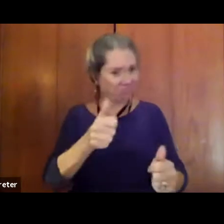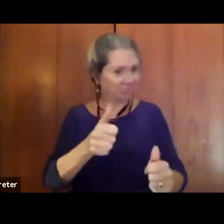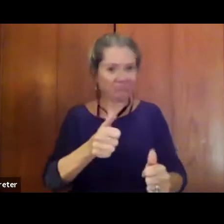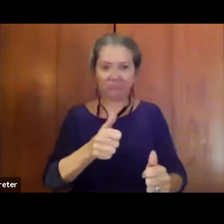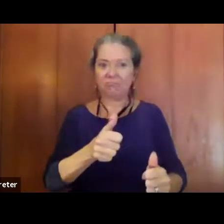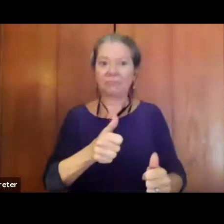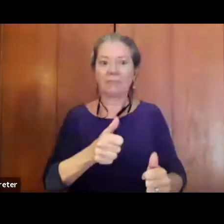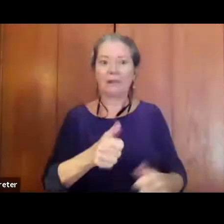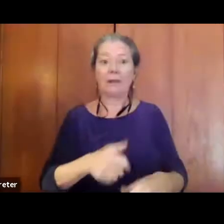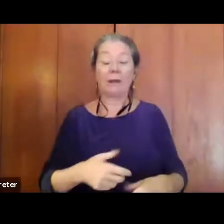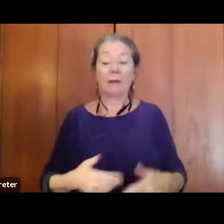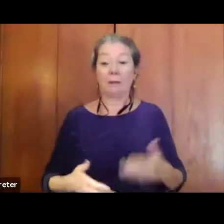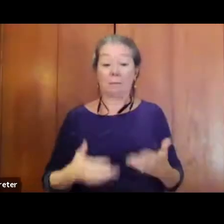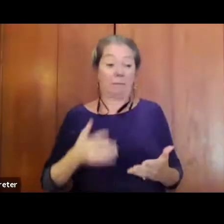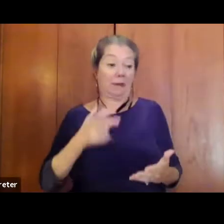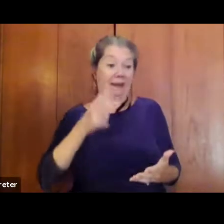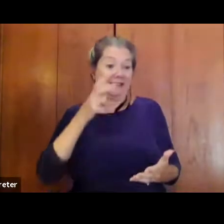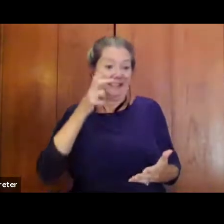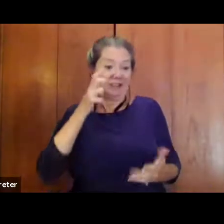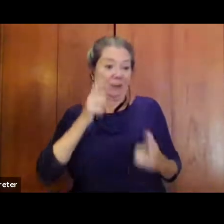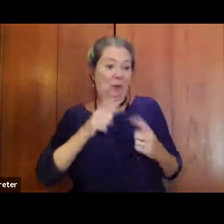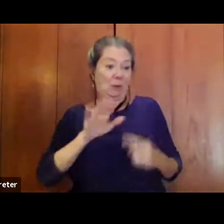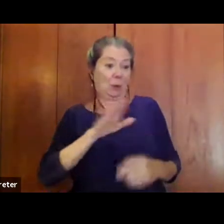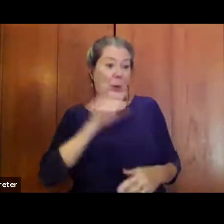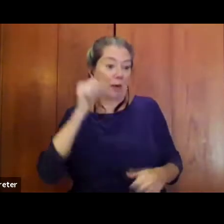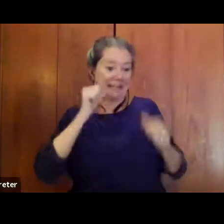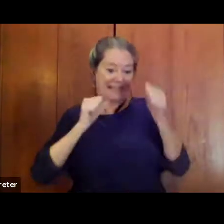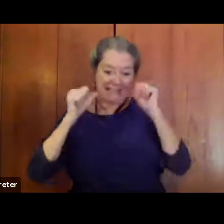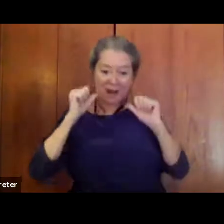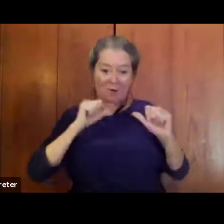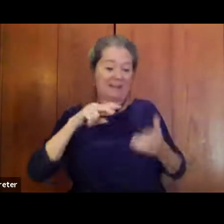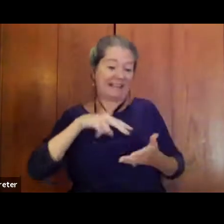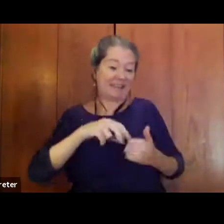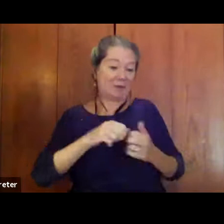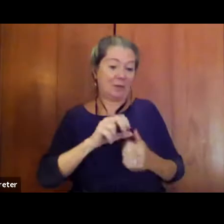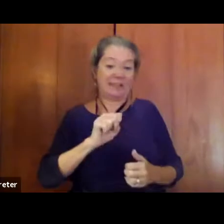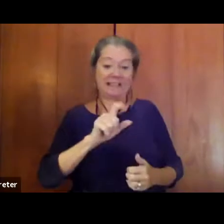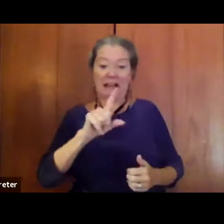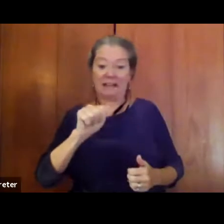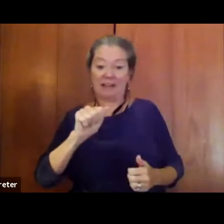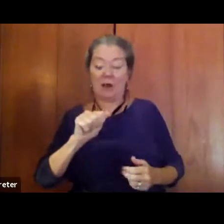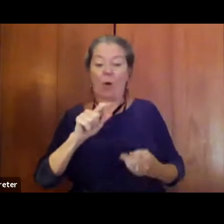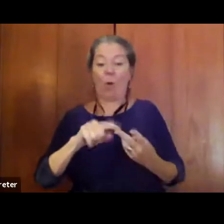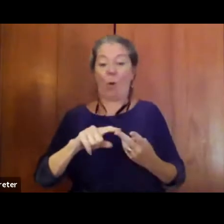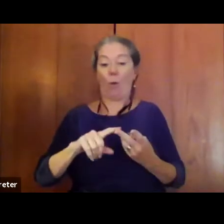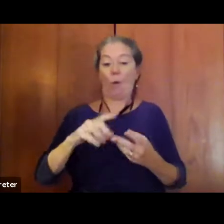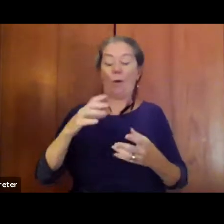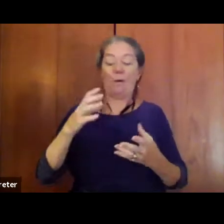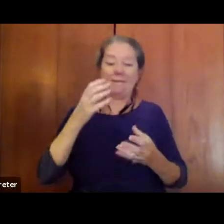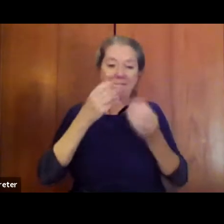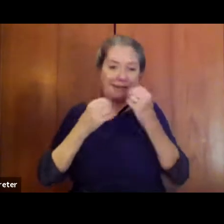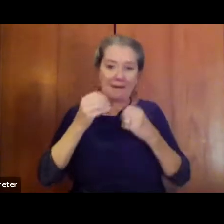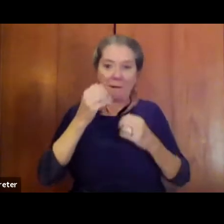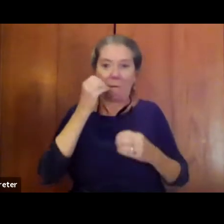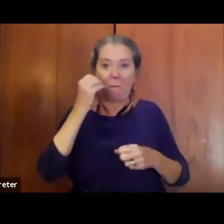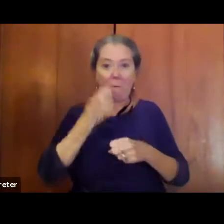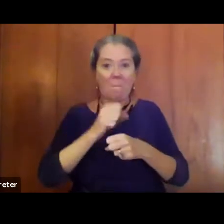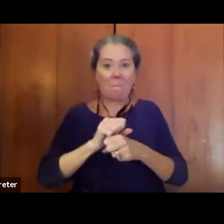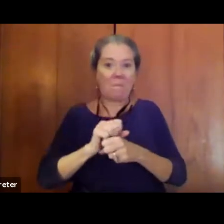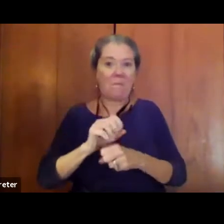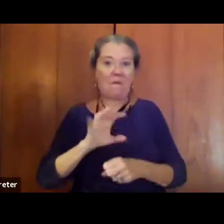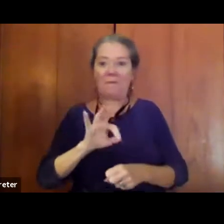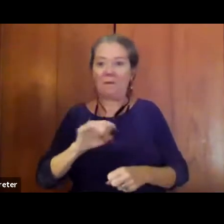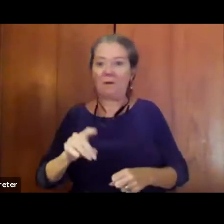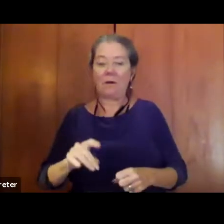to some trios, dancing to some salsa, or having some homemade maduros, there is no wrong way to connect with or live